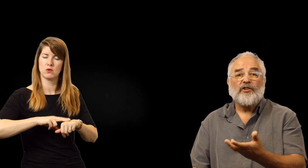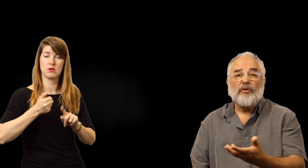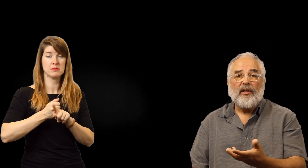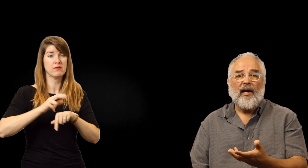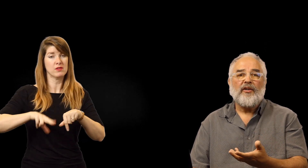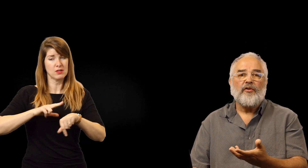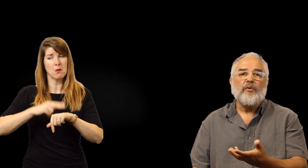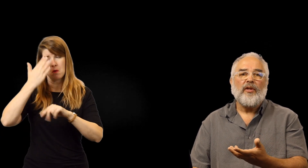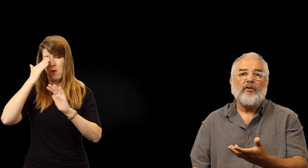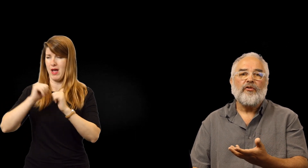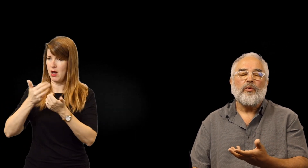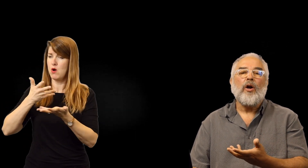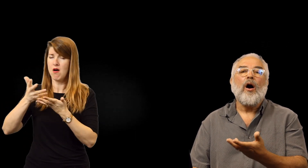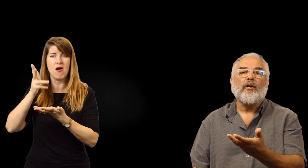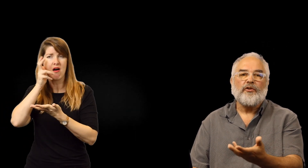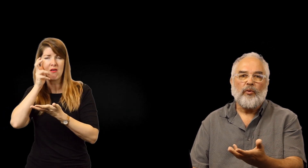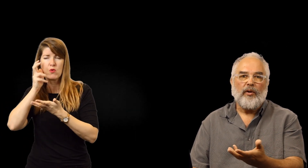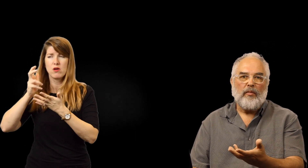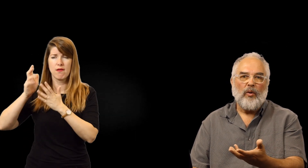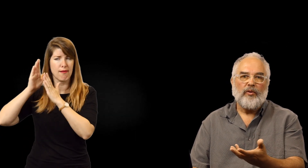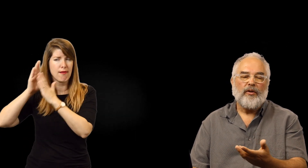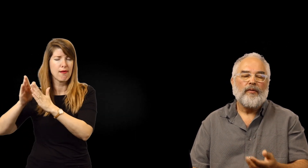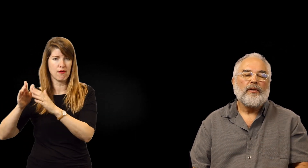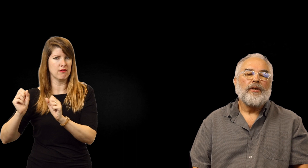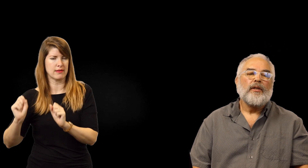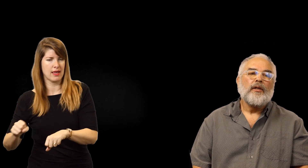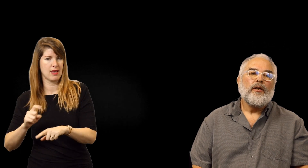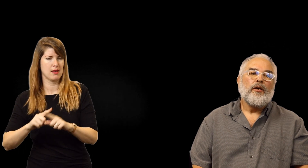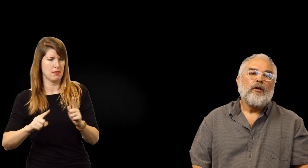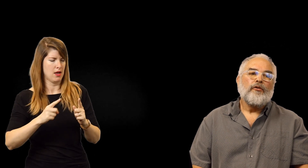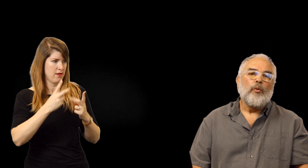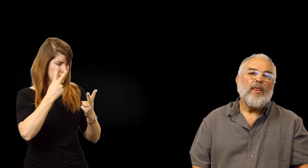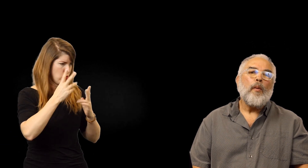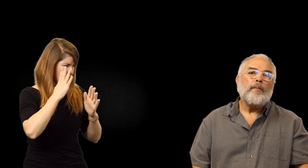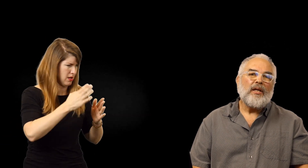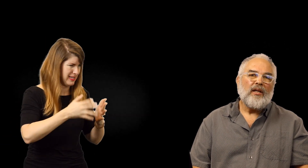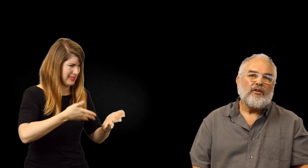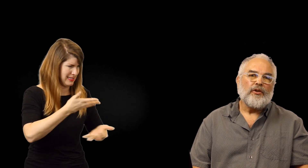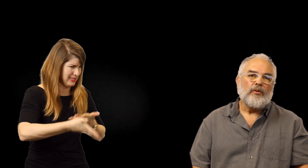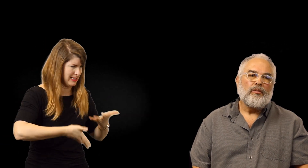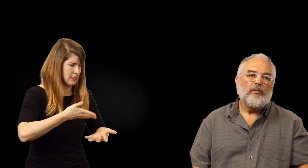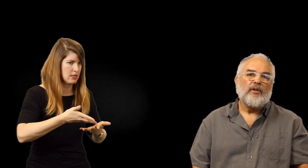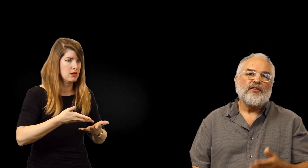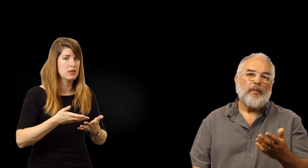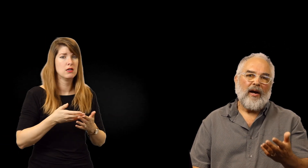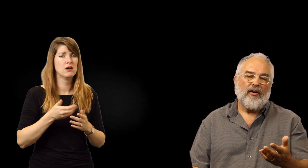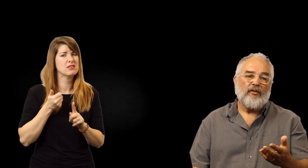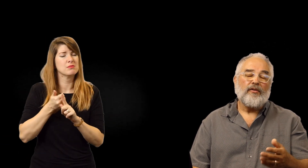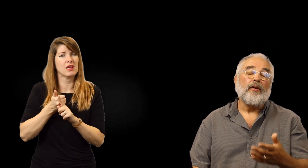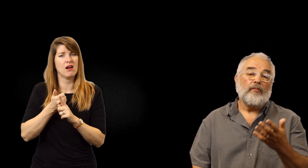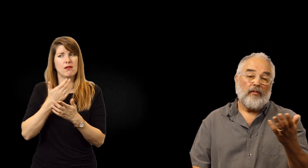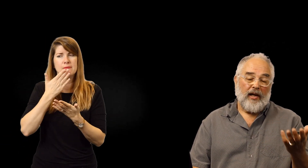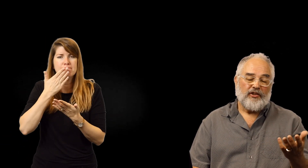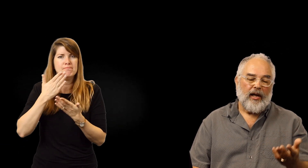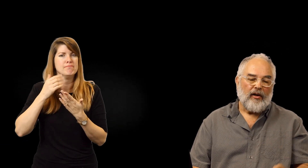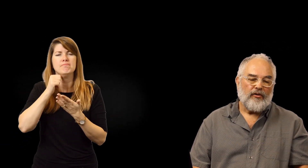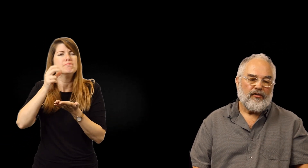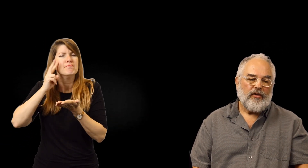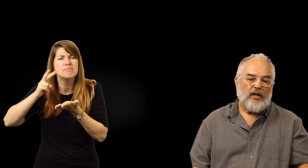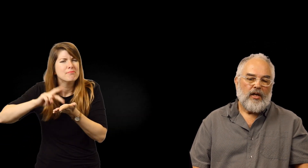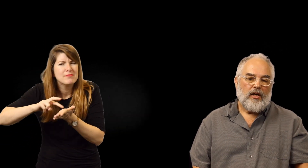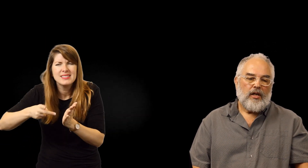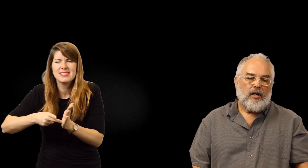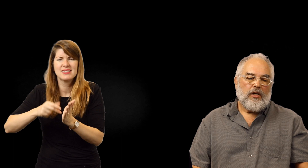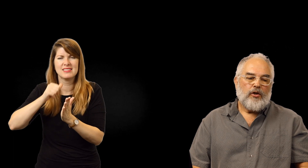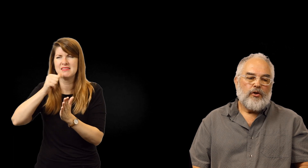know naturally how to do things through an auditory mode. So without meaning to, these parents and